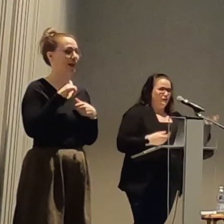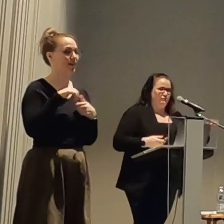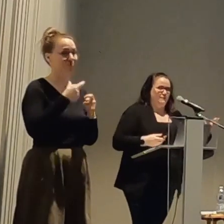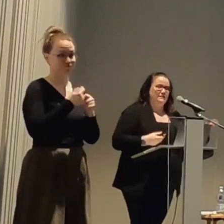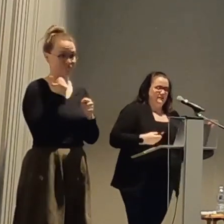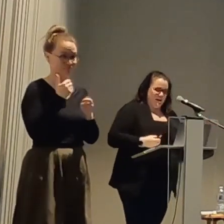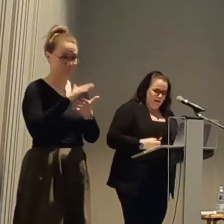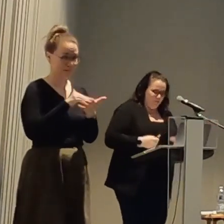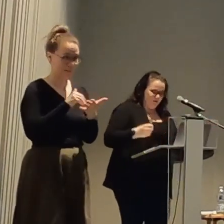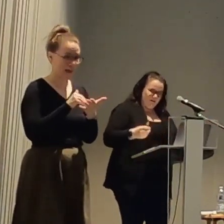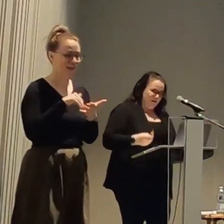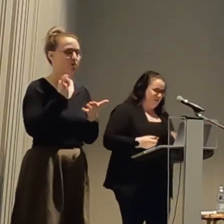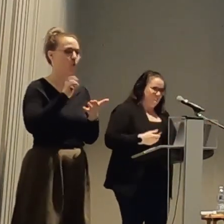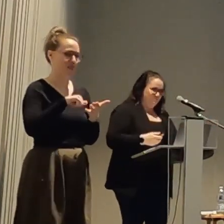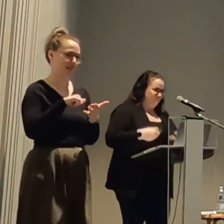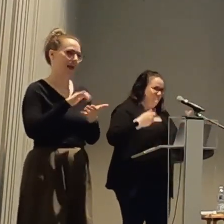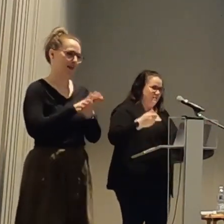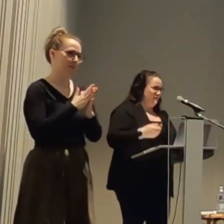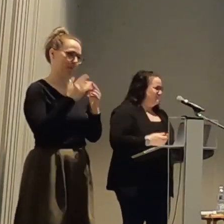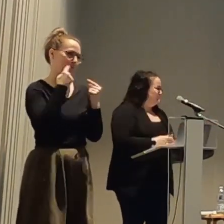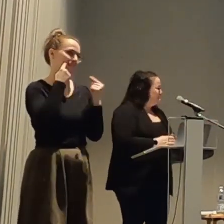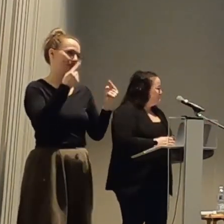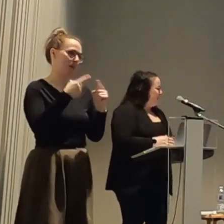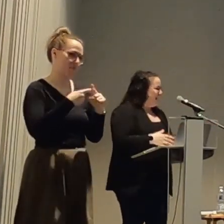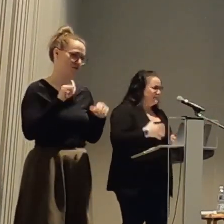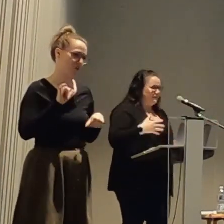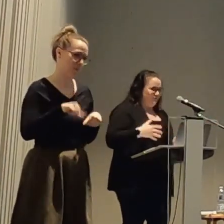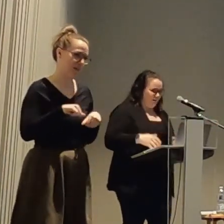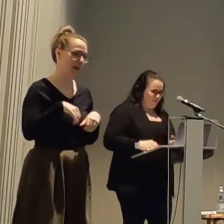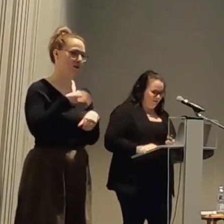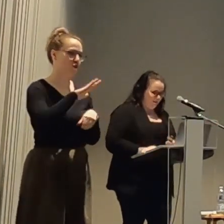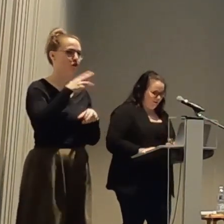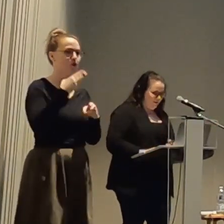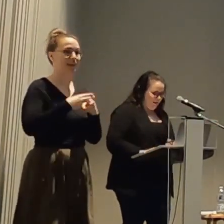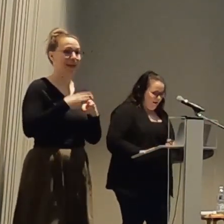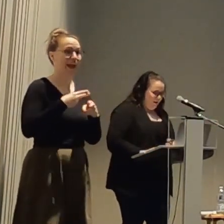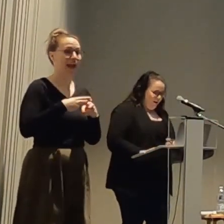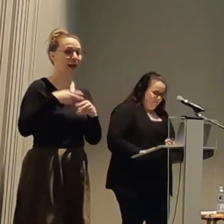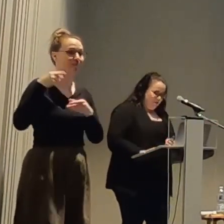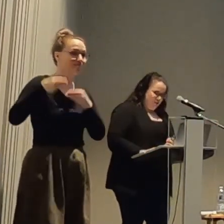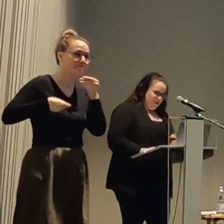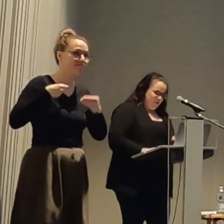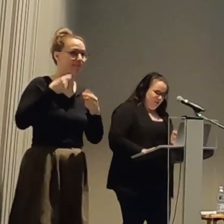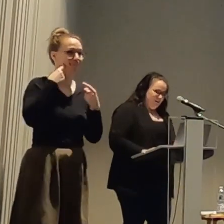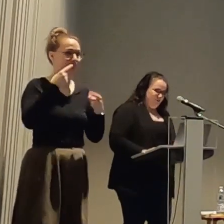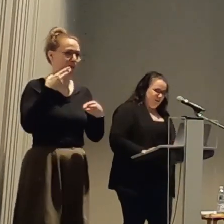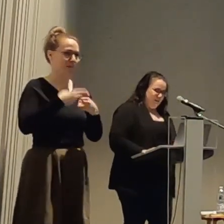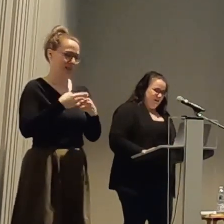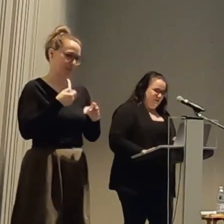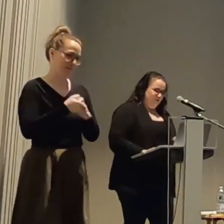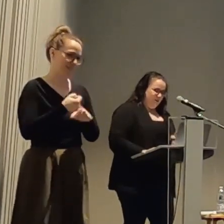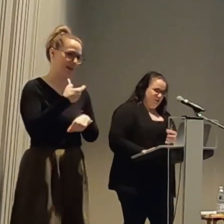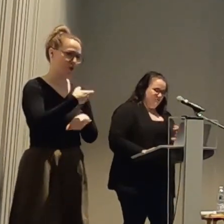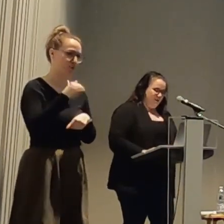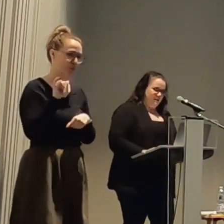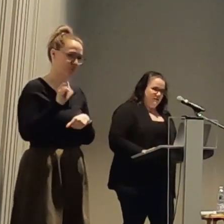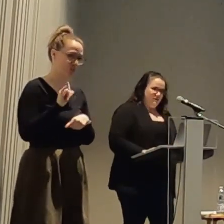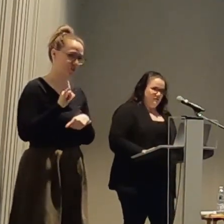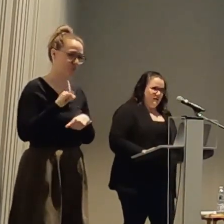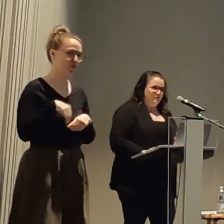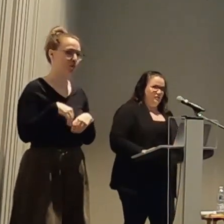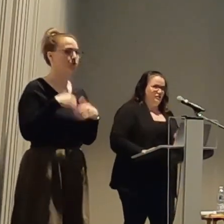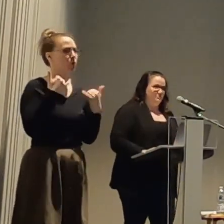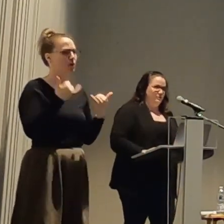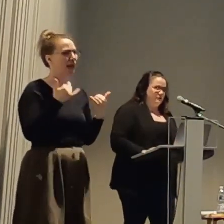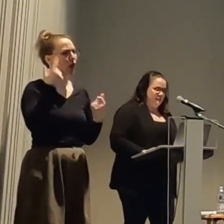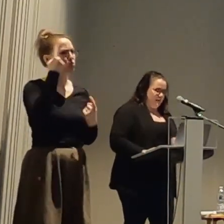of course her famous name has, had an effect on her. But she started to really think about what she wanted to